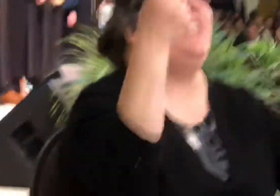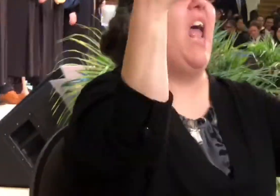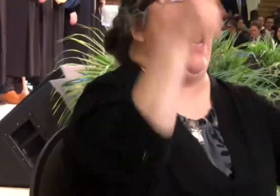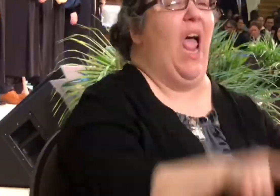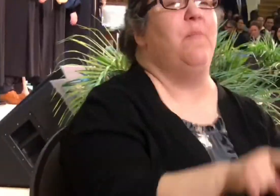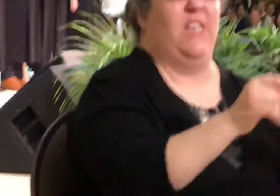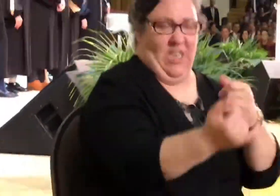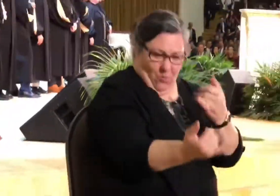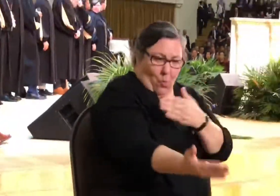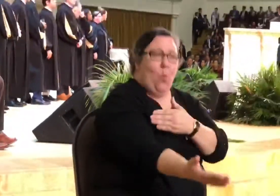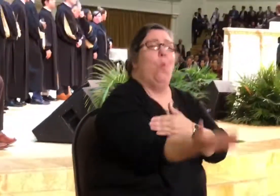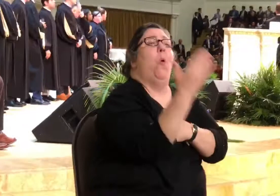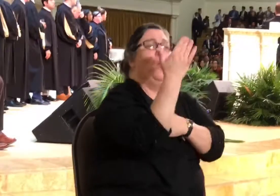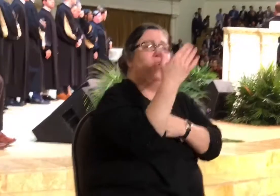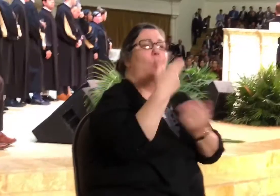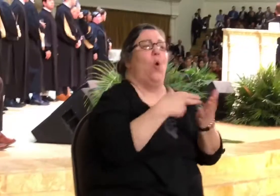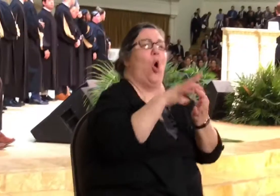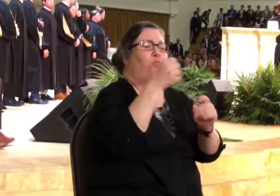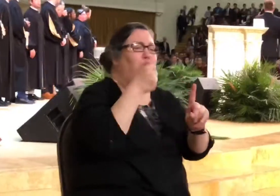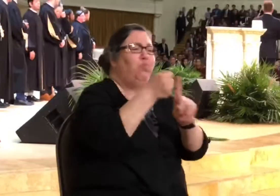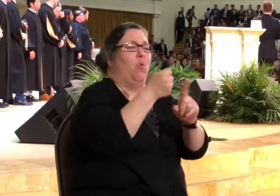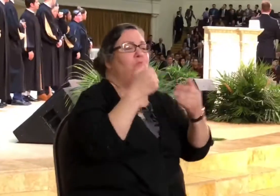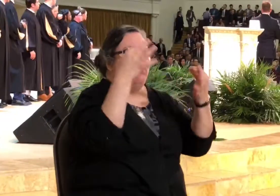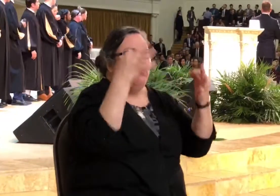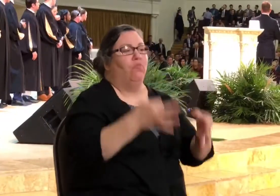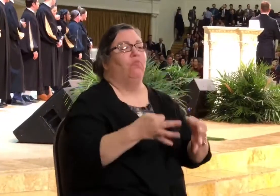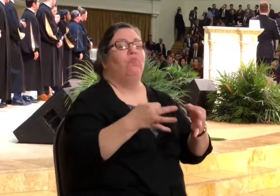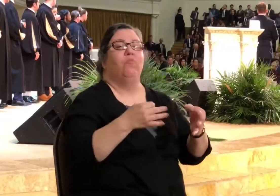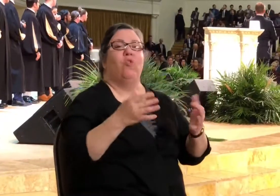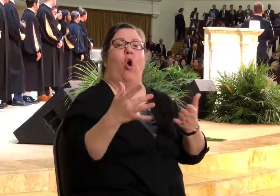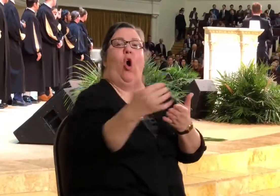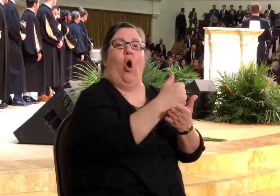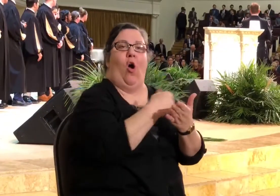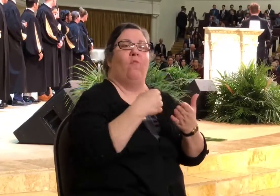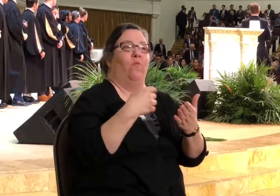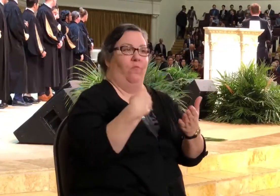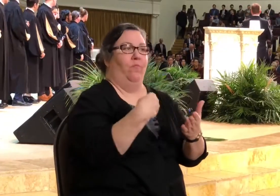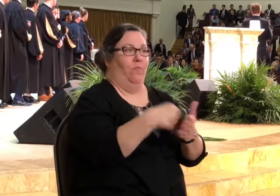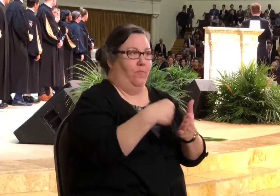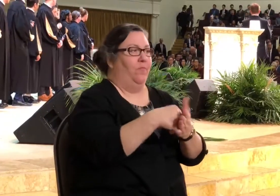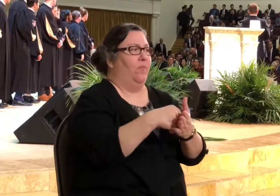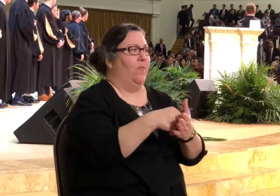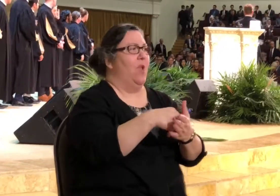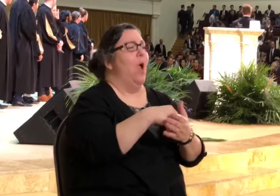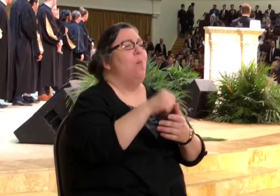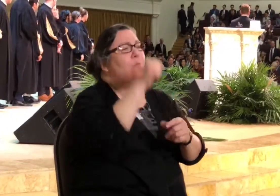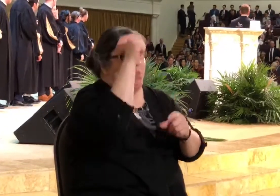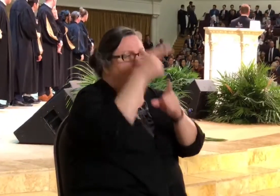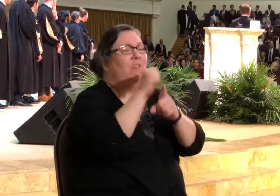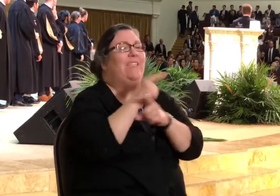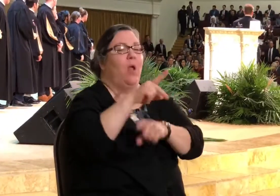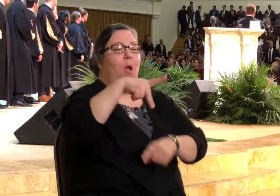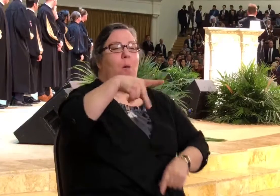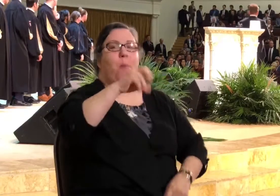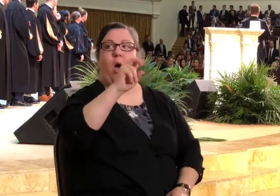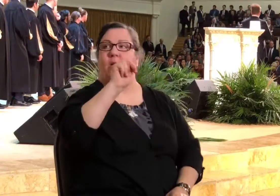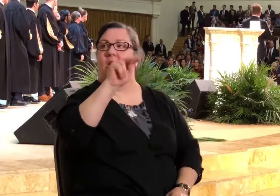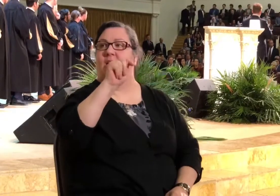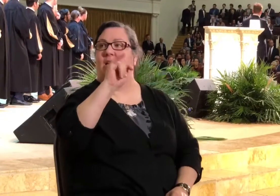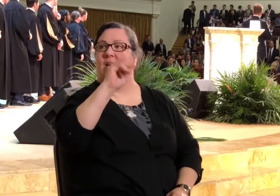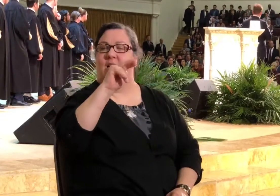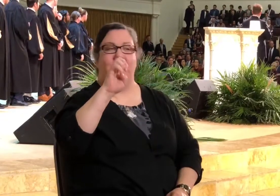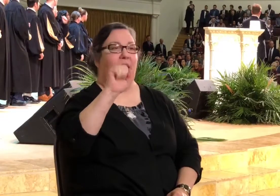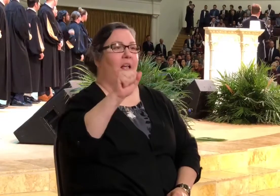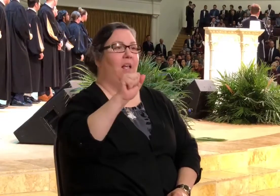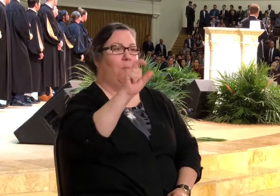service today. Keep standing, Brother Reeves. Brother Platania, are you here? Brother and Sister Platania, would you stand? Beginning a work